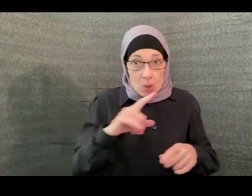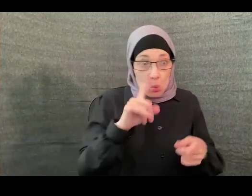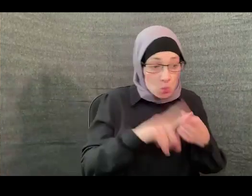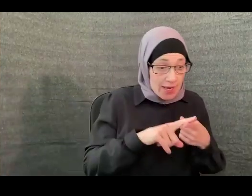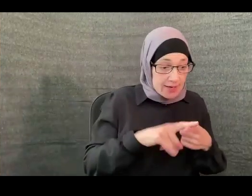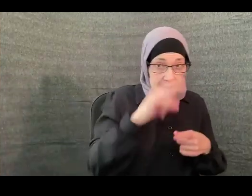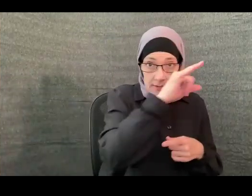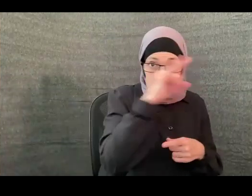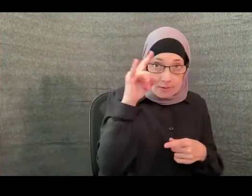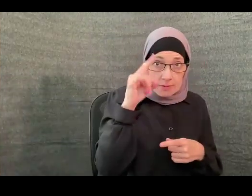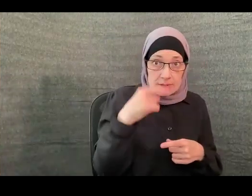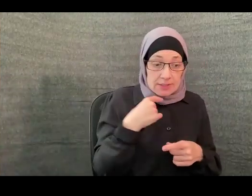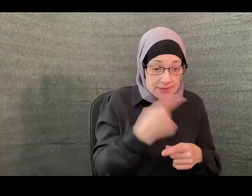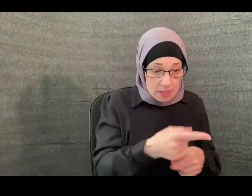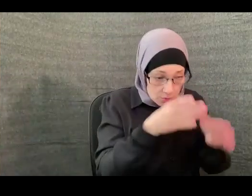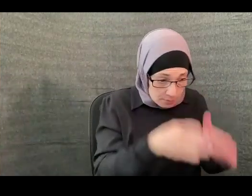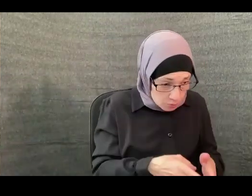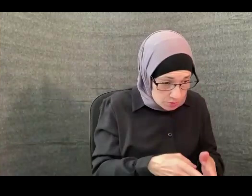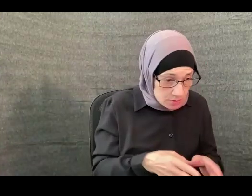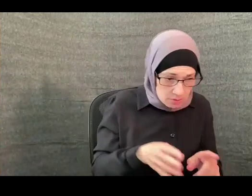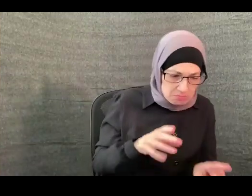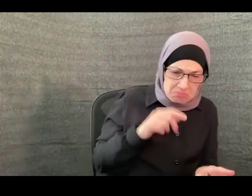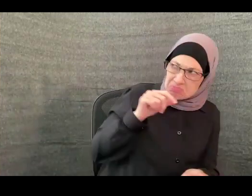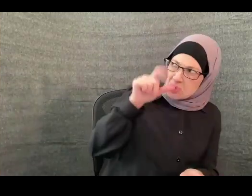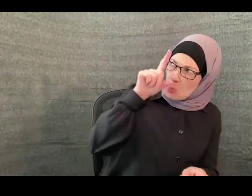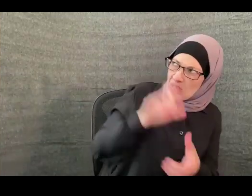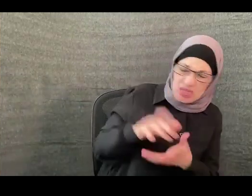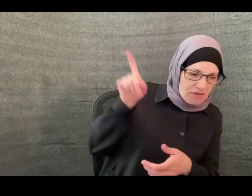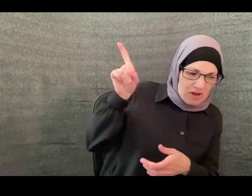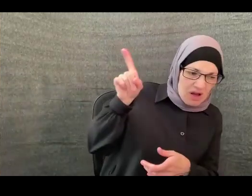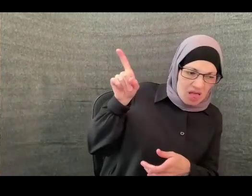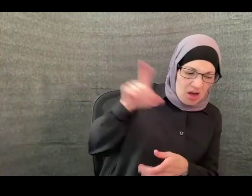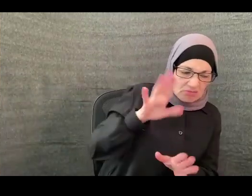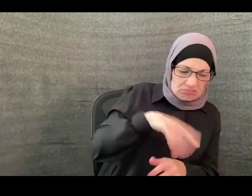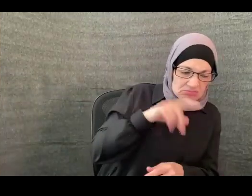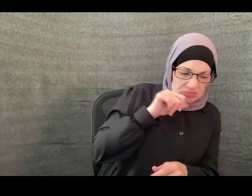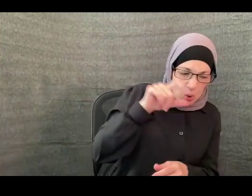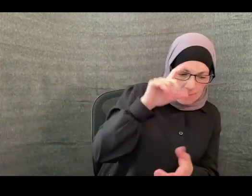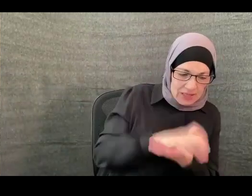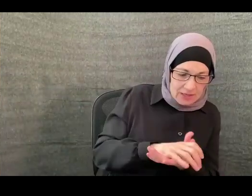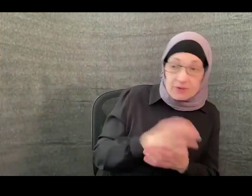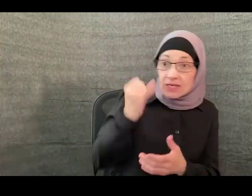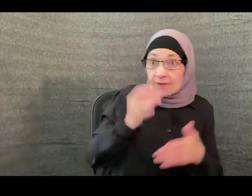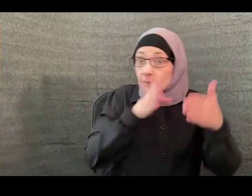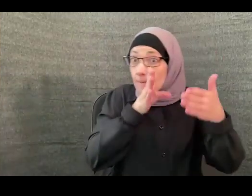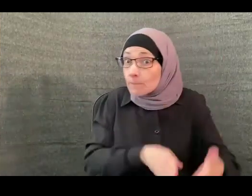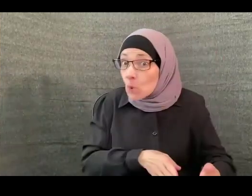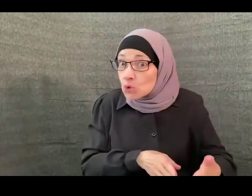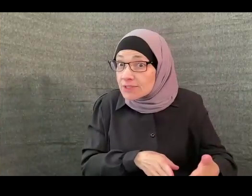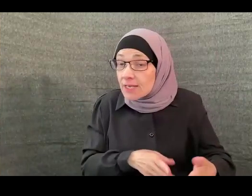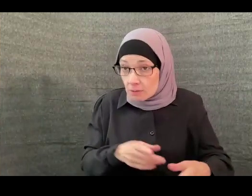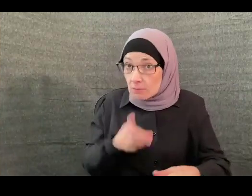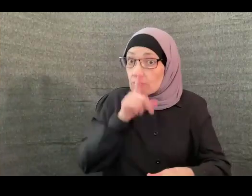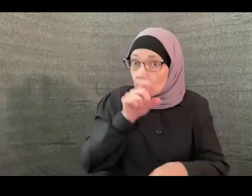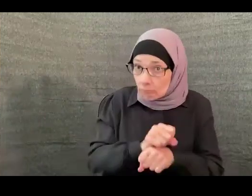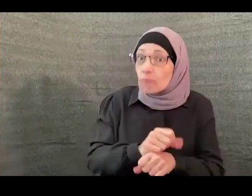Allah. But when a person disbelieves in Allah, Satan would say, I am free